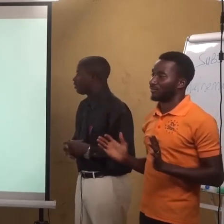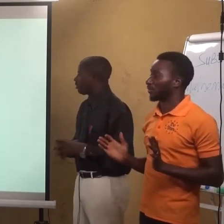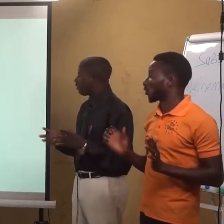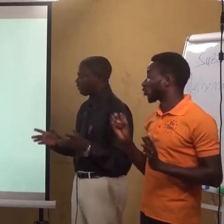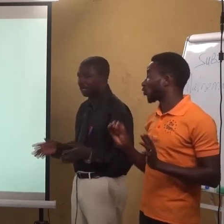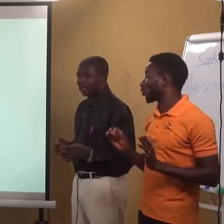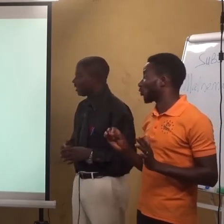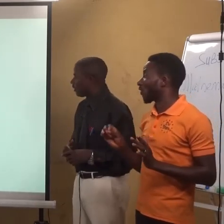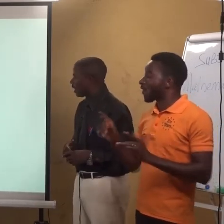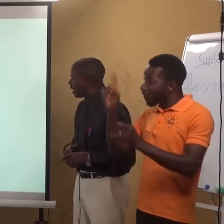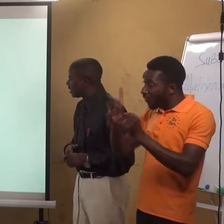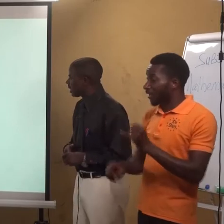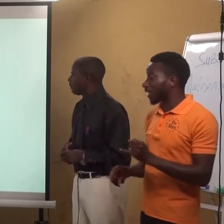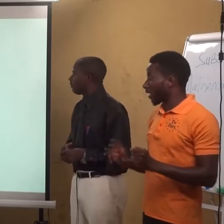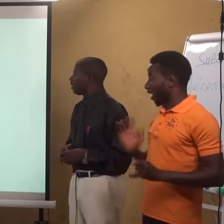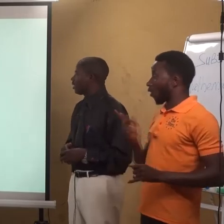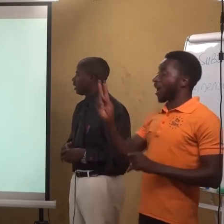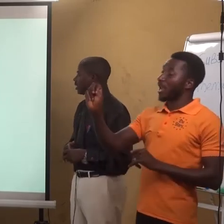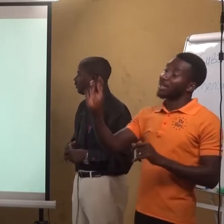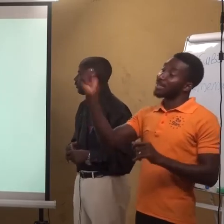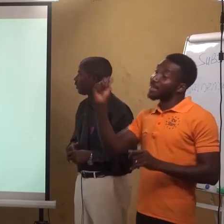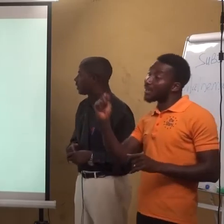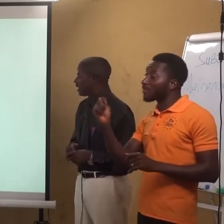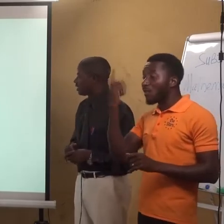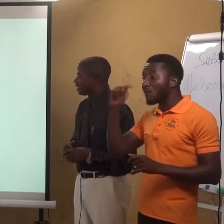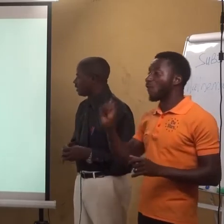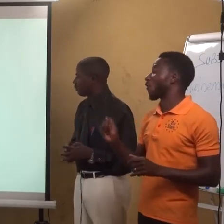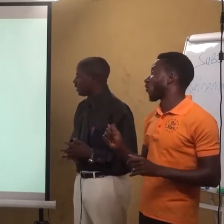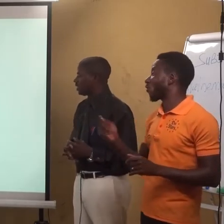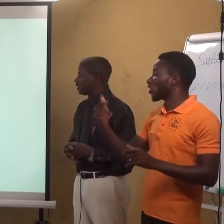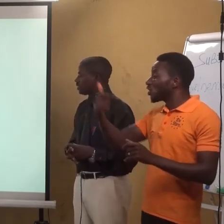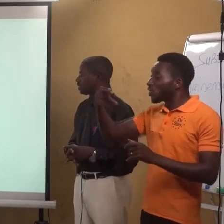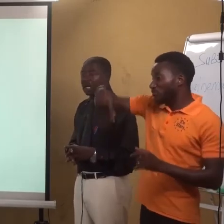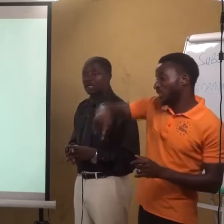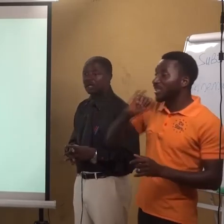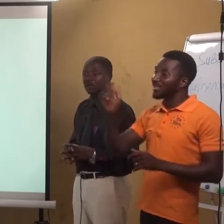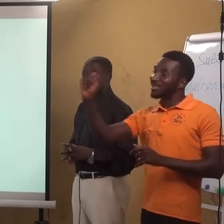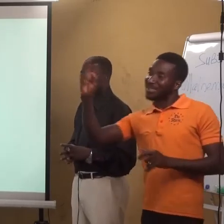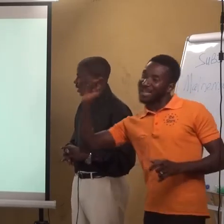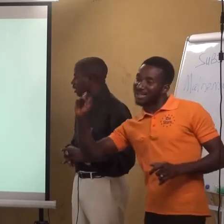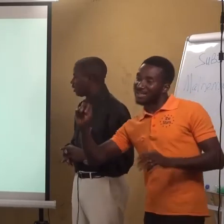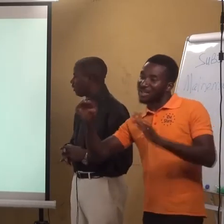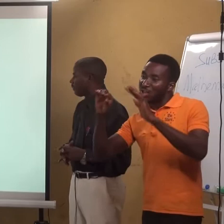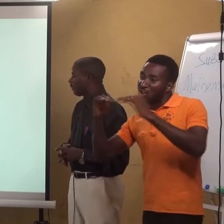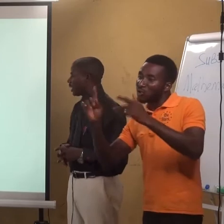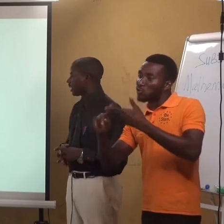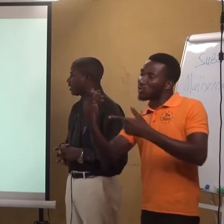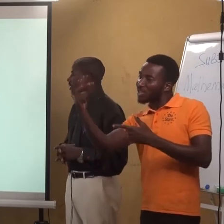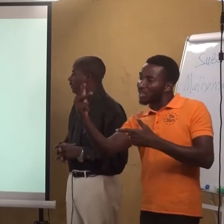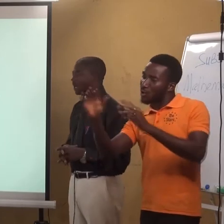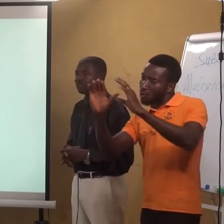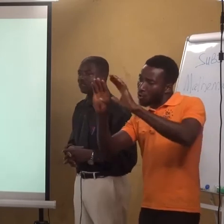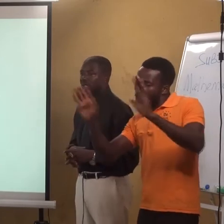same. So finally our n term for that GP is Tn equals 3 open